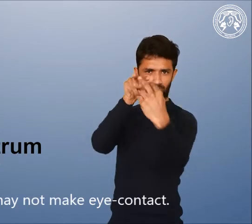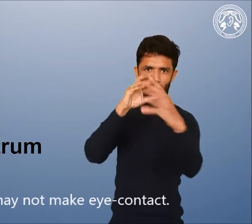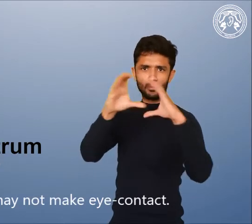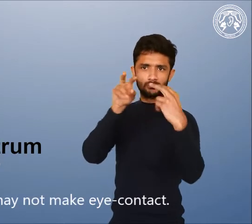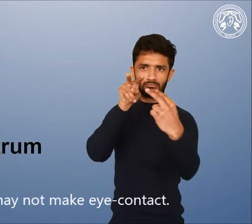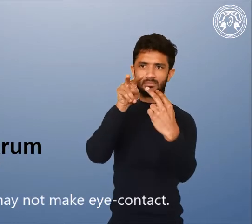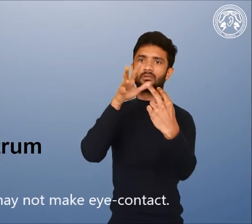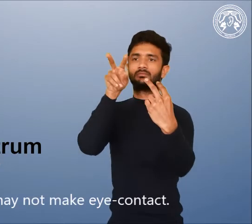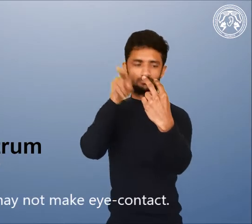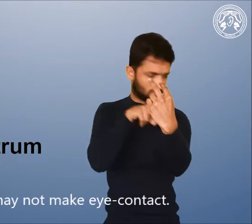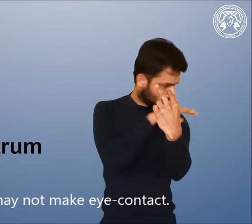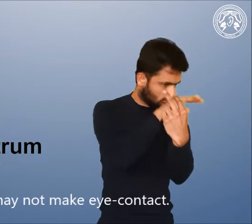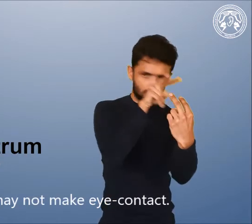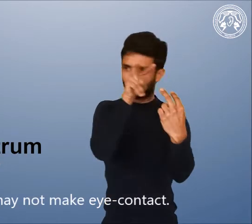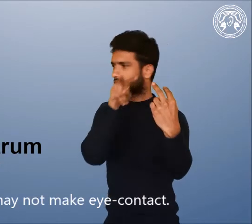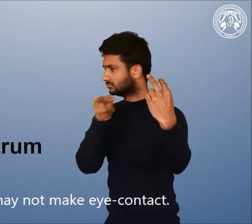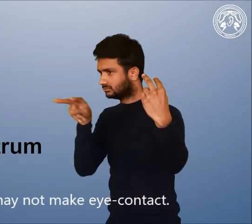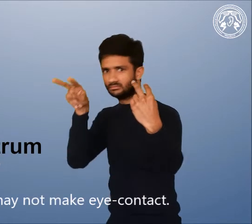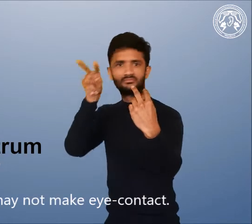and may not make eye contact.